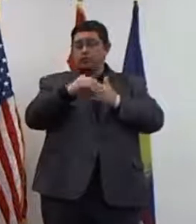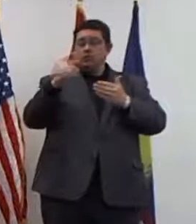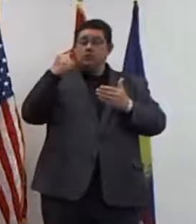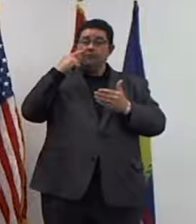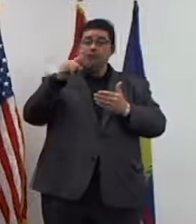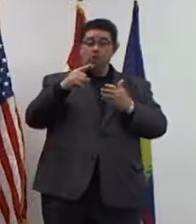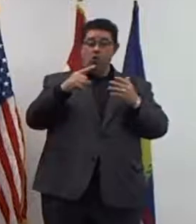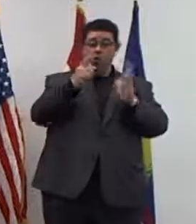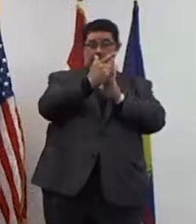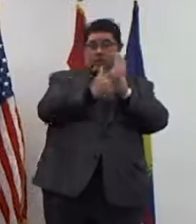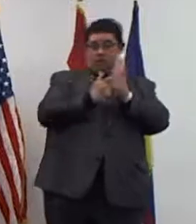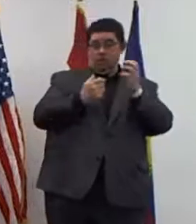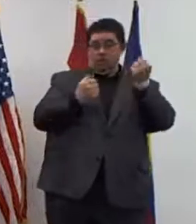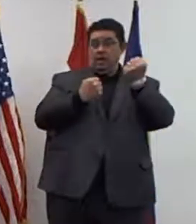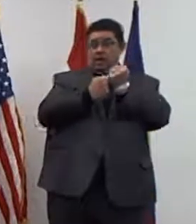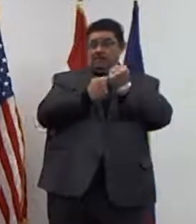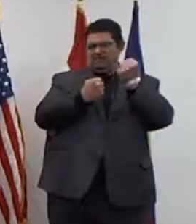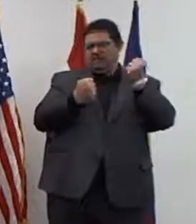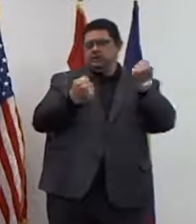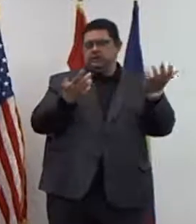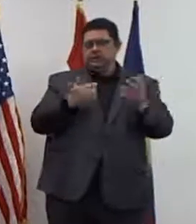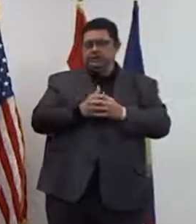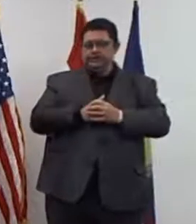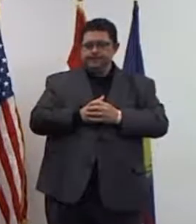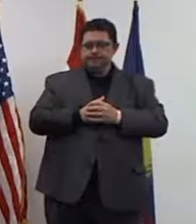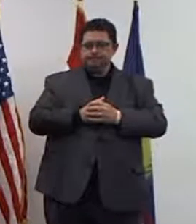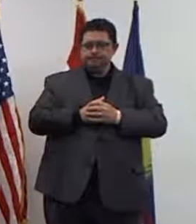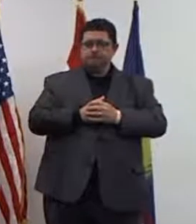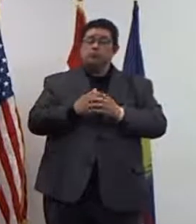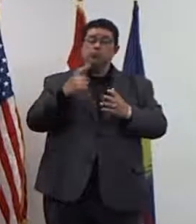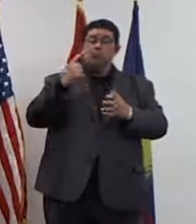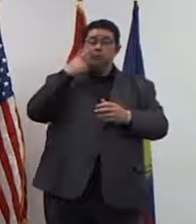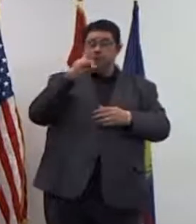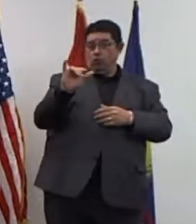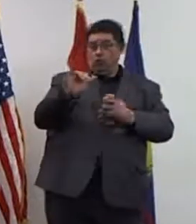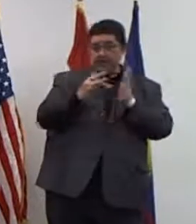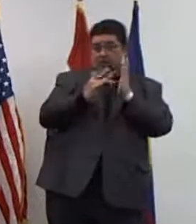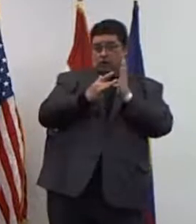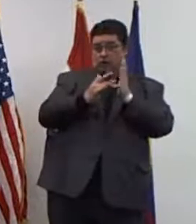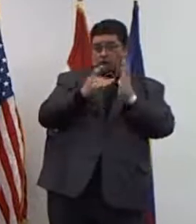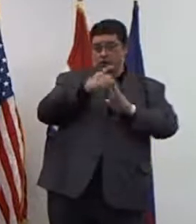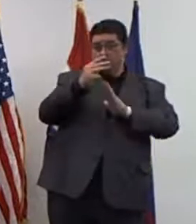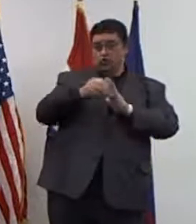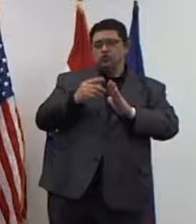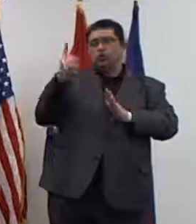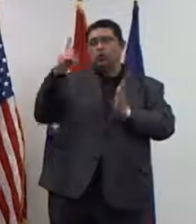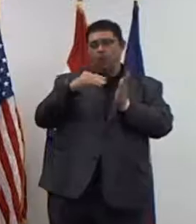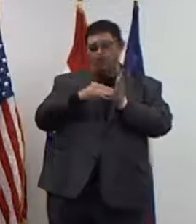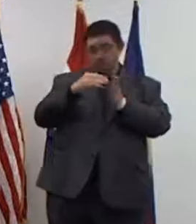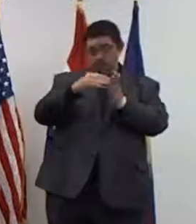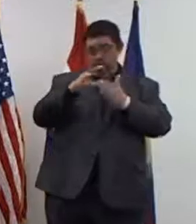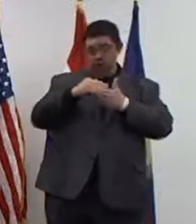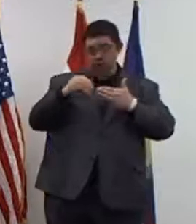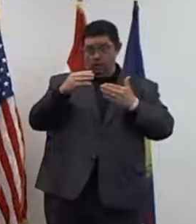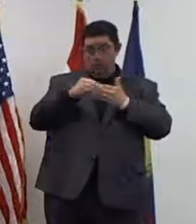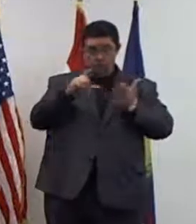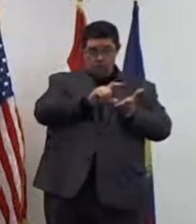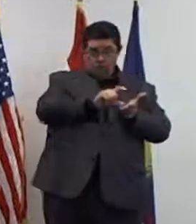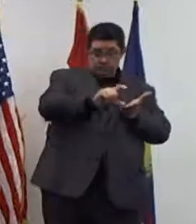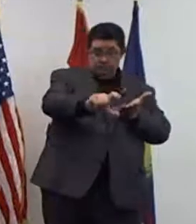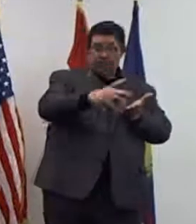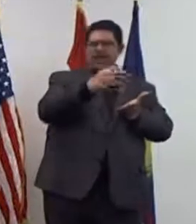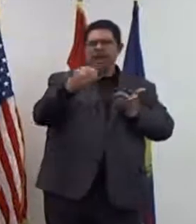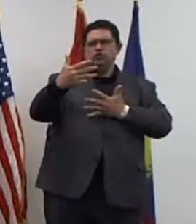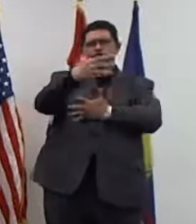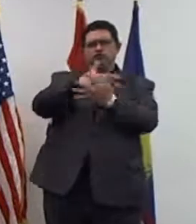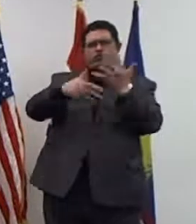to legal advocacy. Additionally, under the technology portion, there will be $1 million that will be allocated. And then under the social